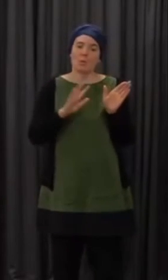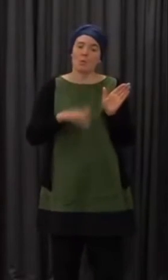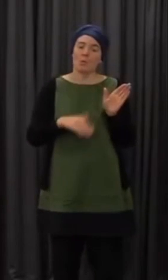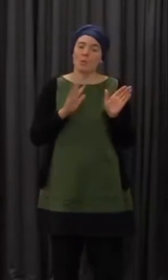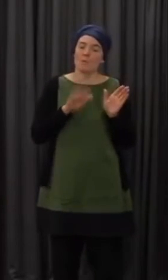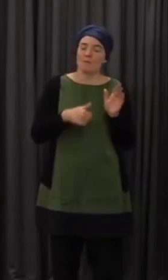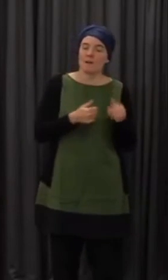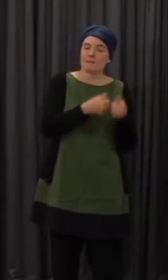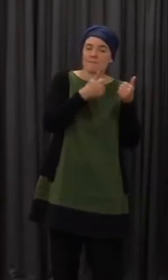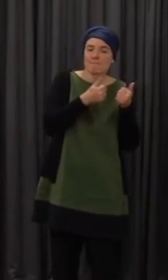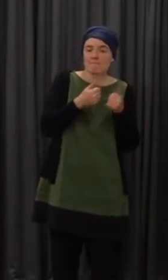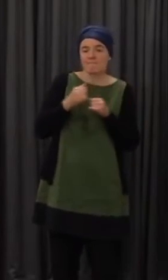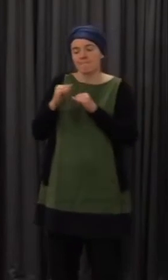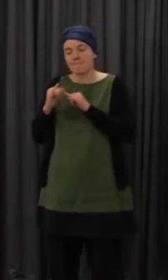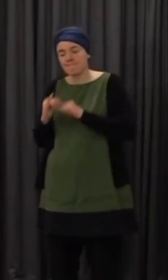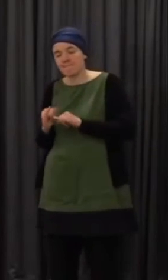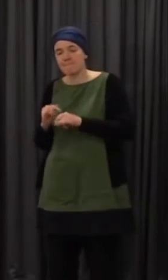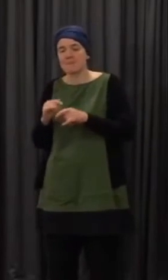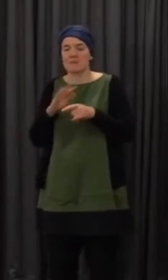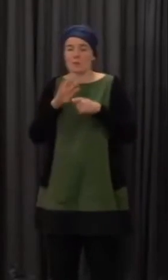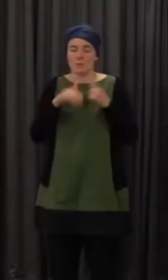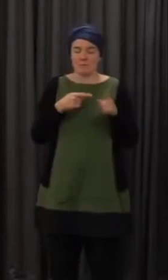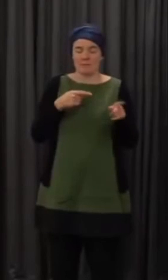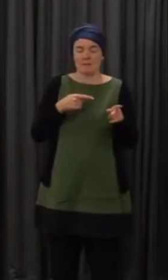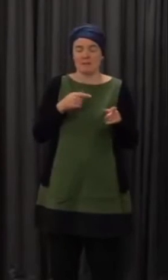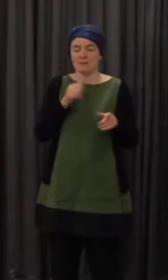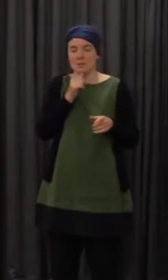coverings advisory here in Wales.